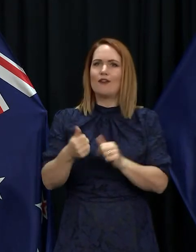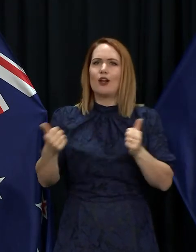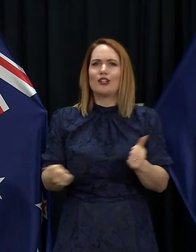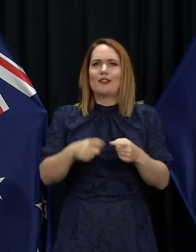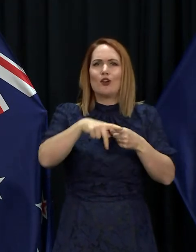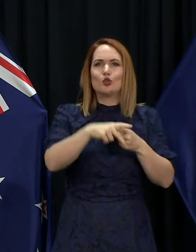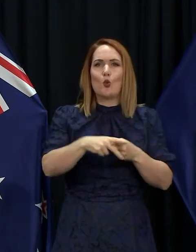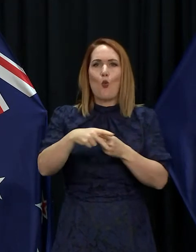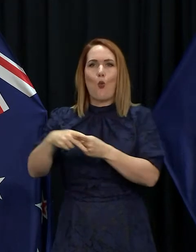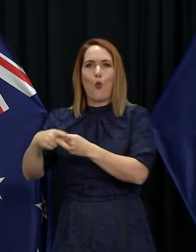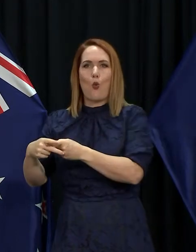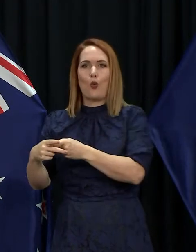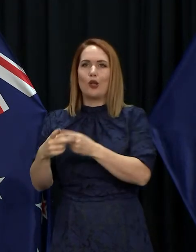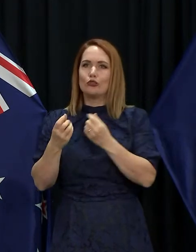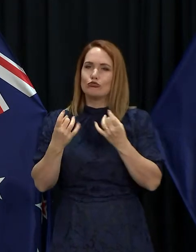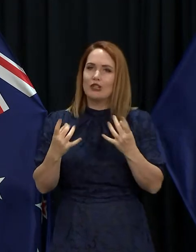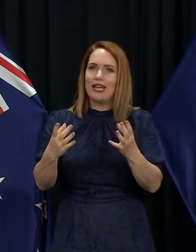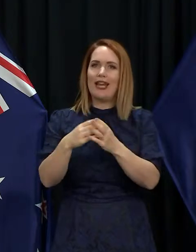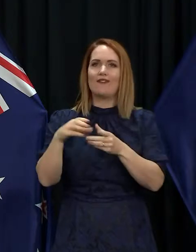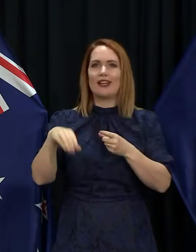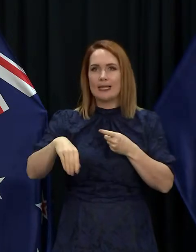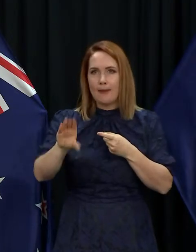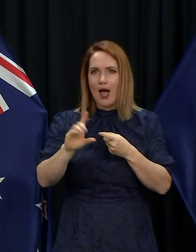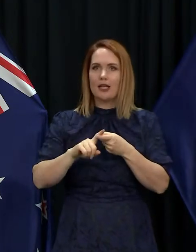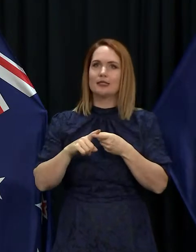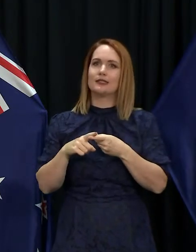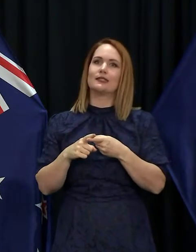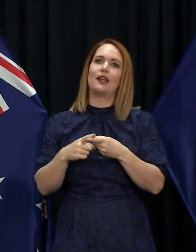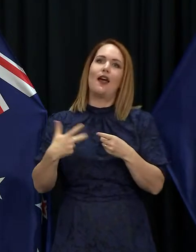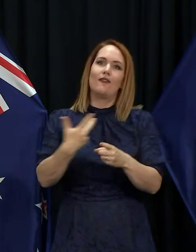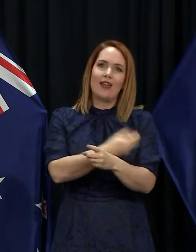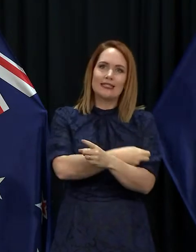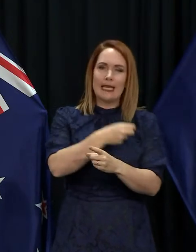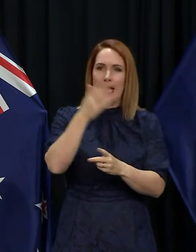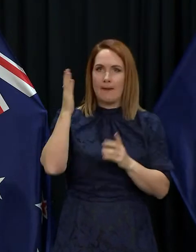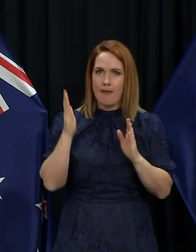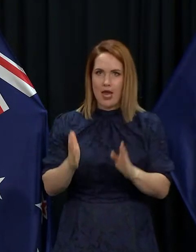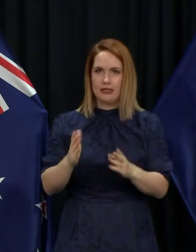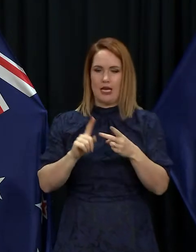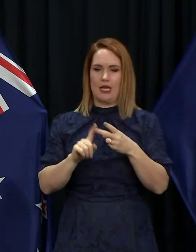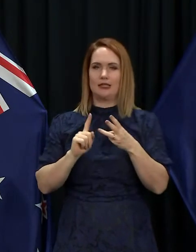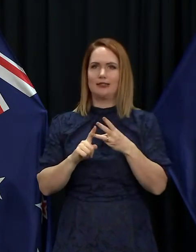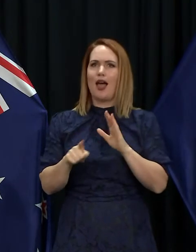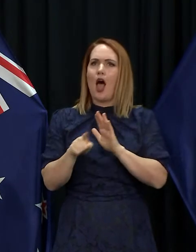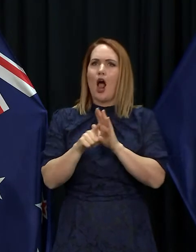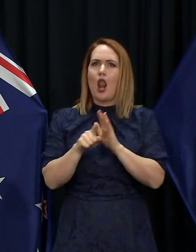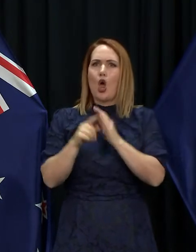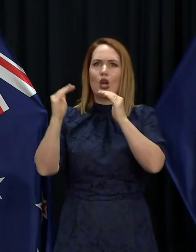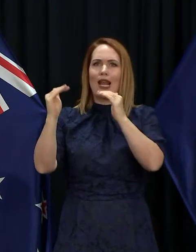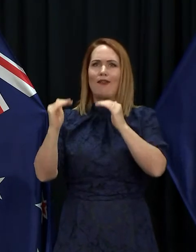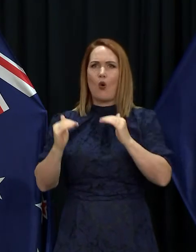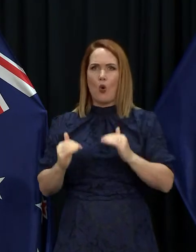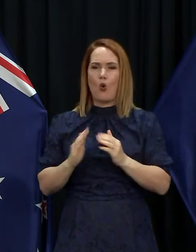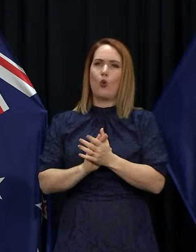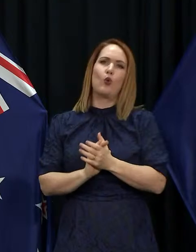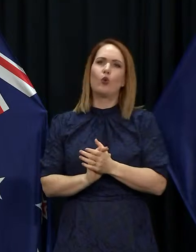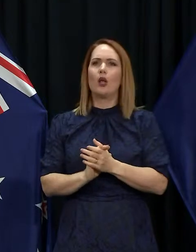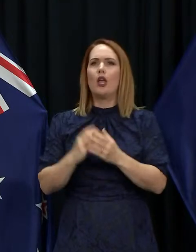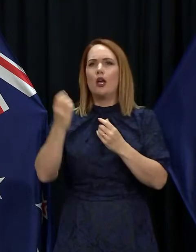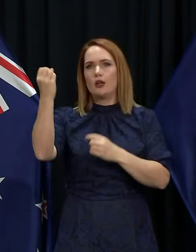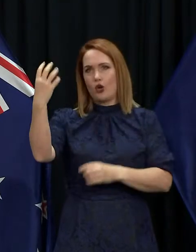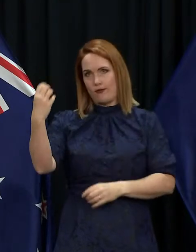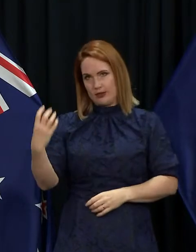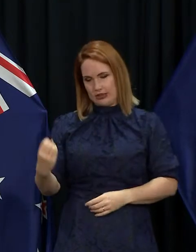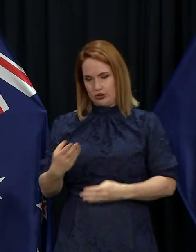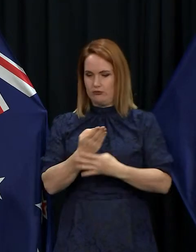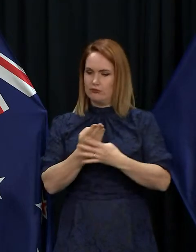we need them in the future. Vaccine passes, vaccine mandates, the alert level system, versions of the CPF, and we've always said they're things that wait in the